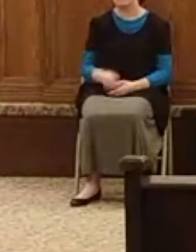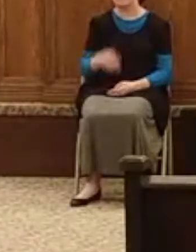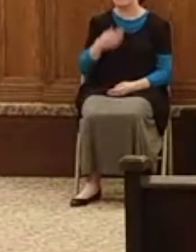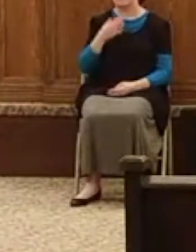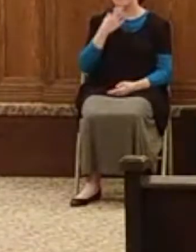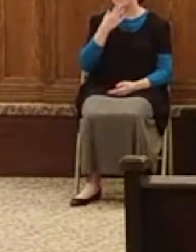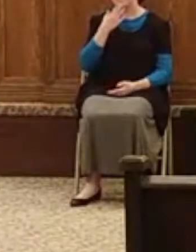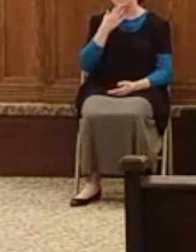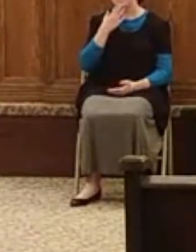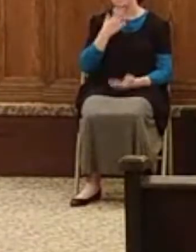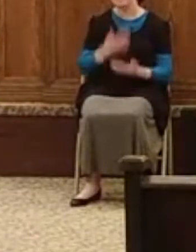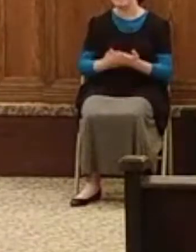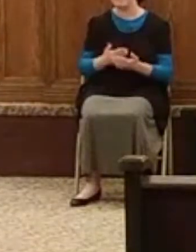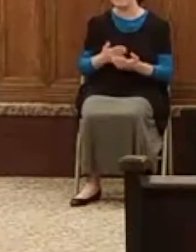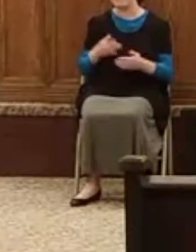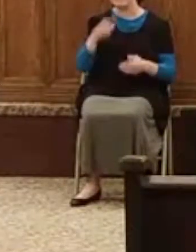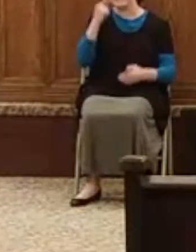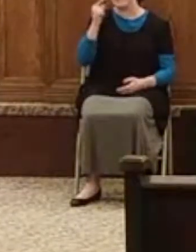Glad I said preach.